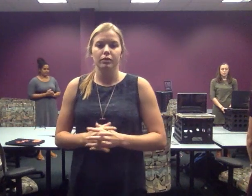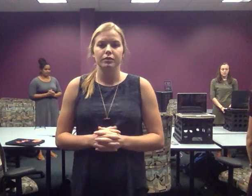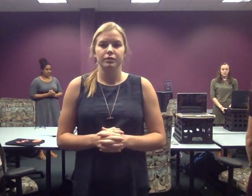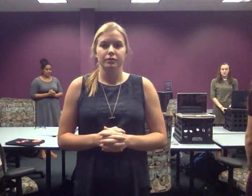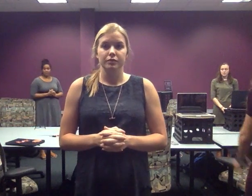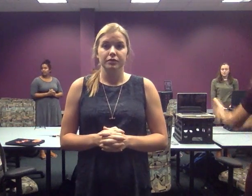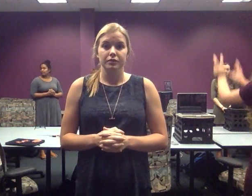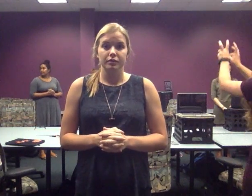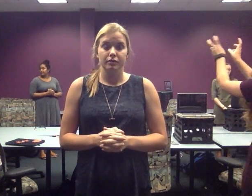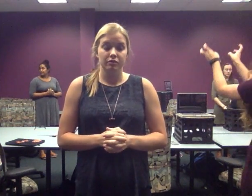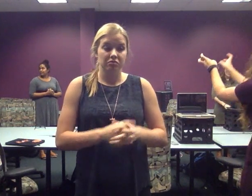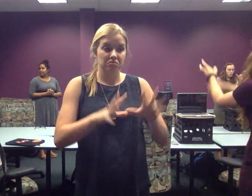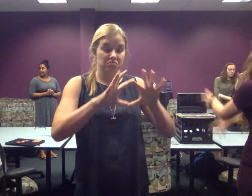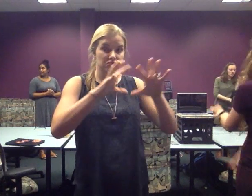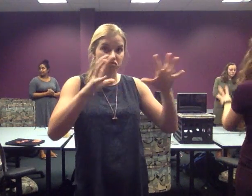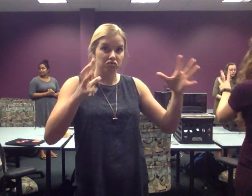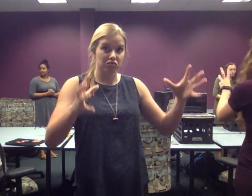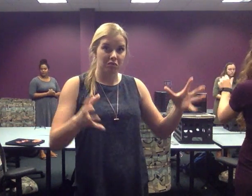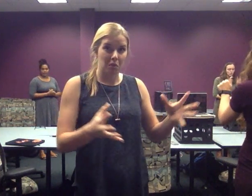And we have Washington's problem.